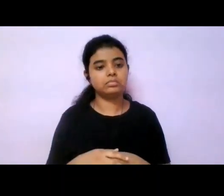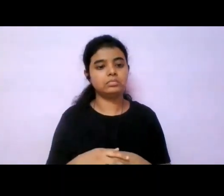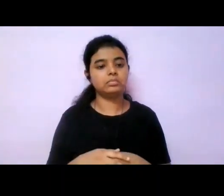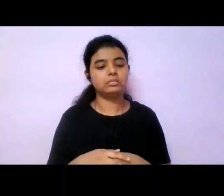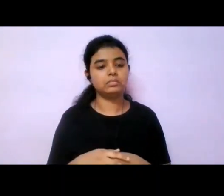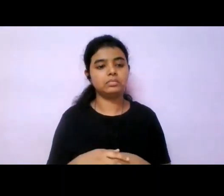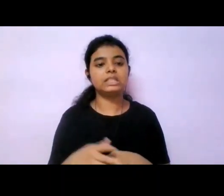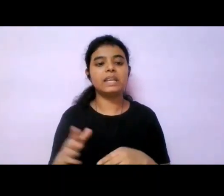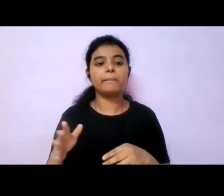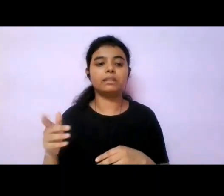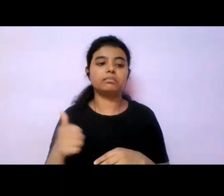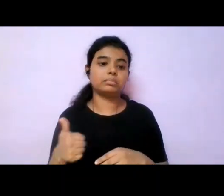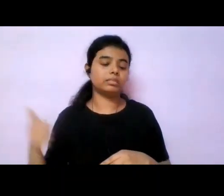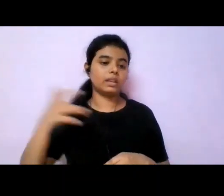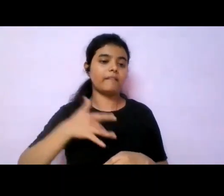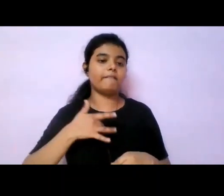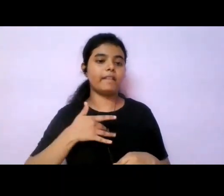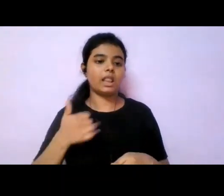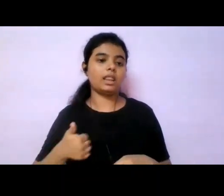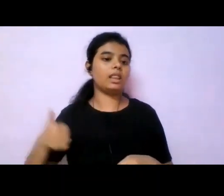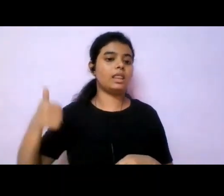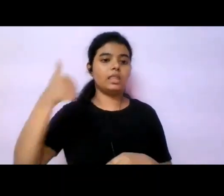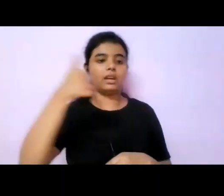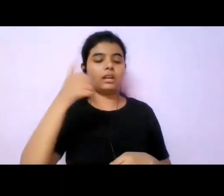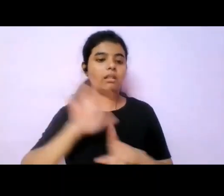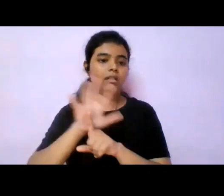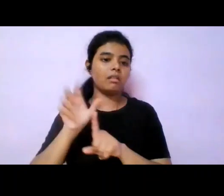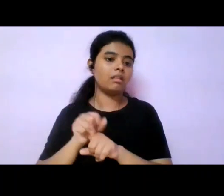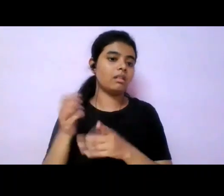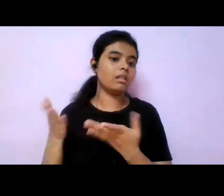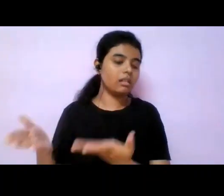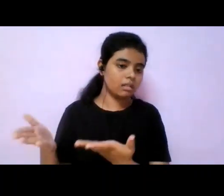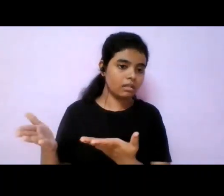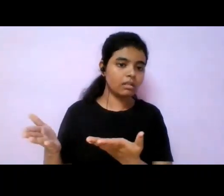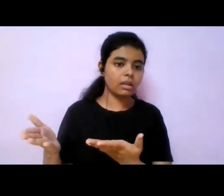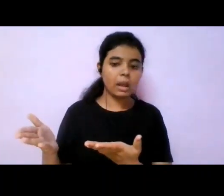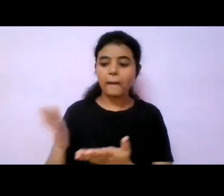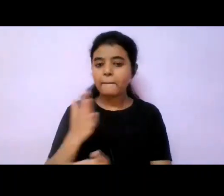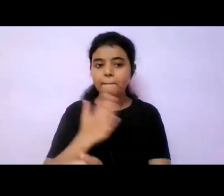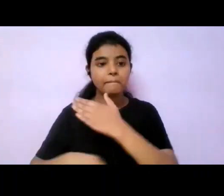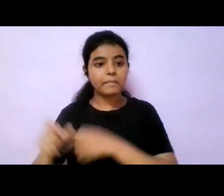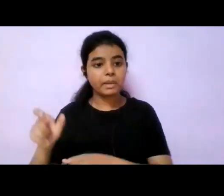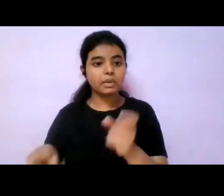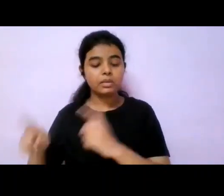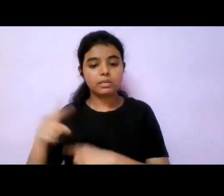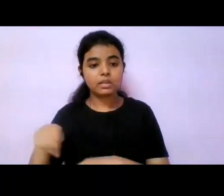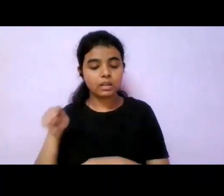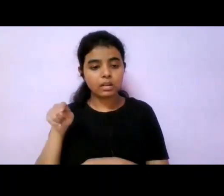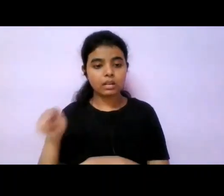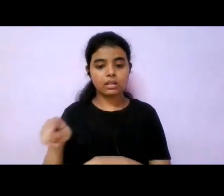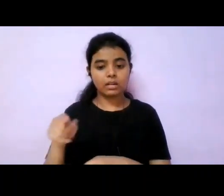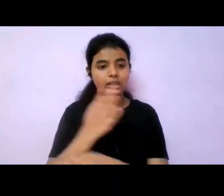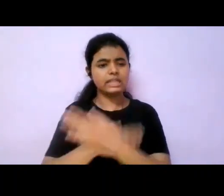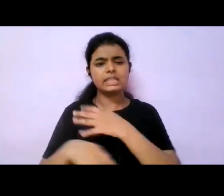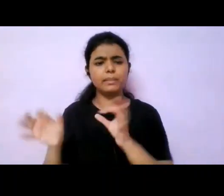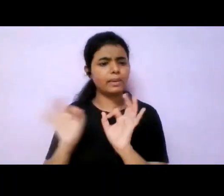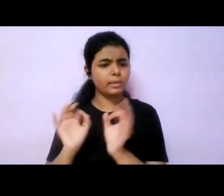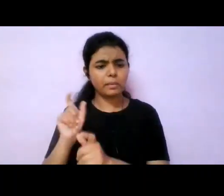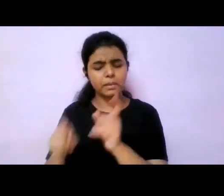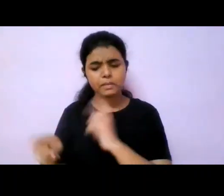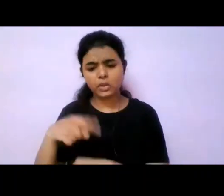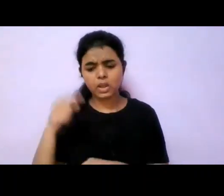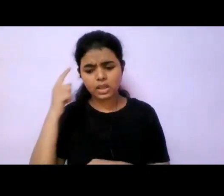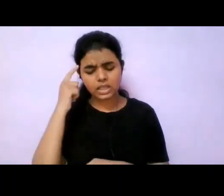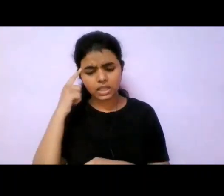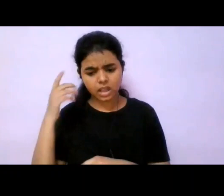the dominant cultural imaginary, which is peopled and policed and patrolled by non-disabled people.